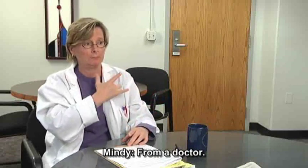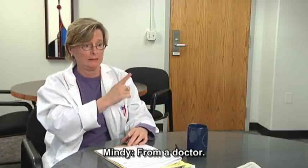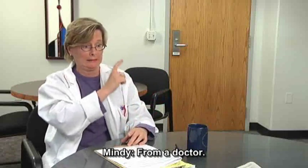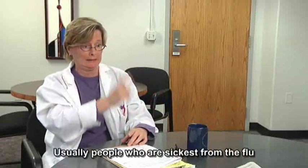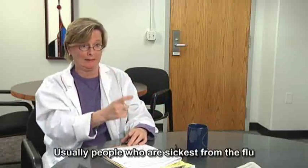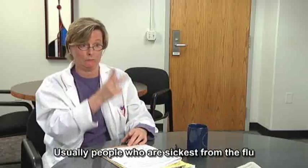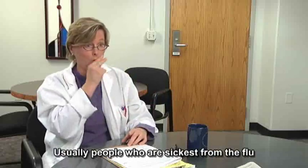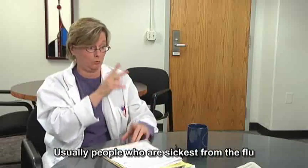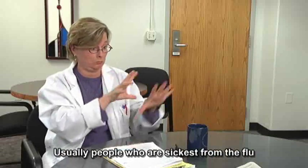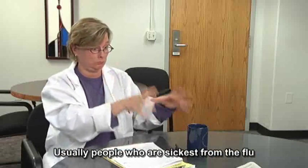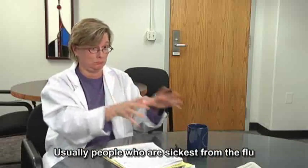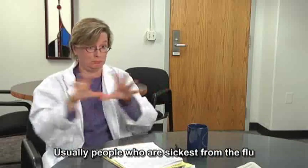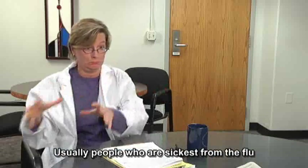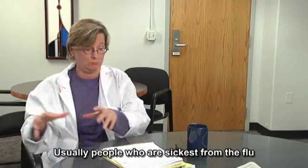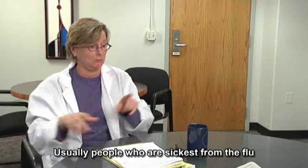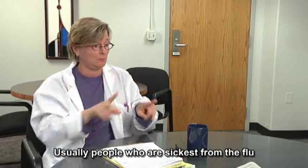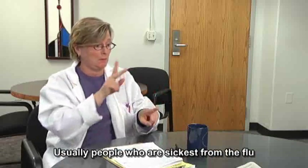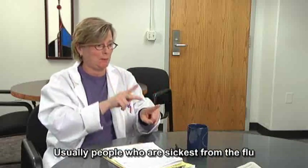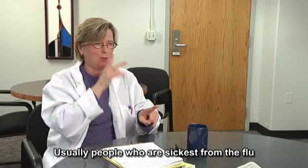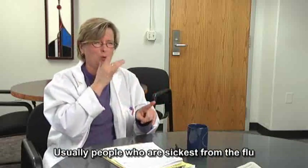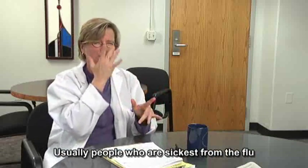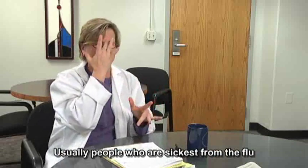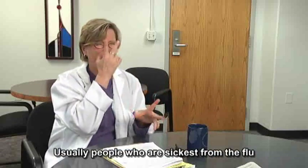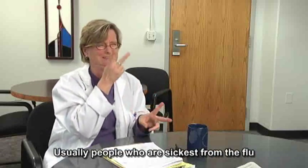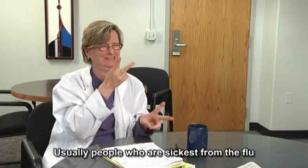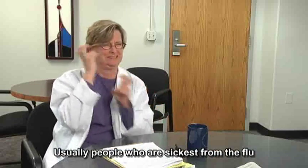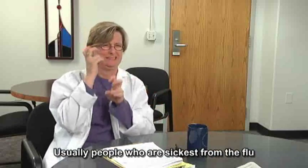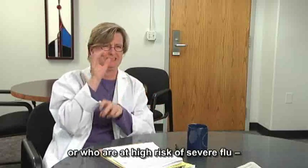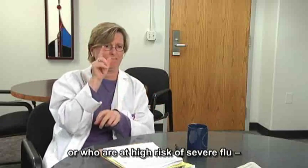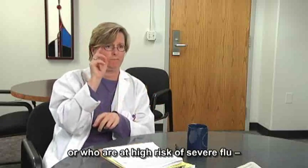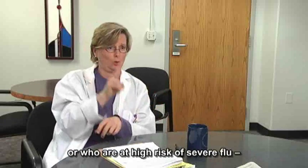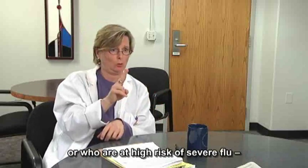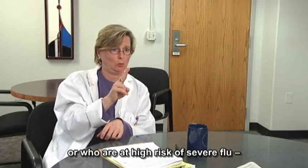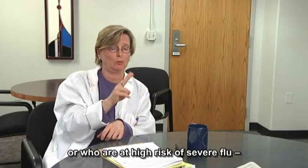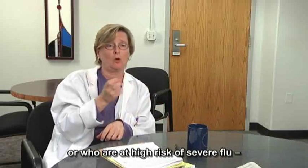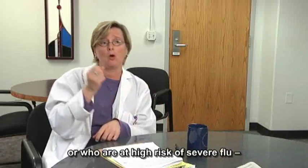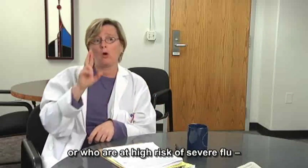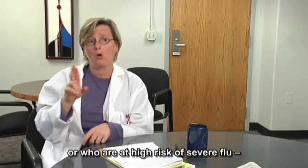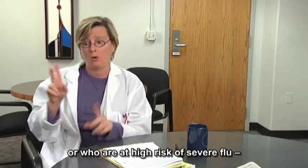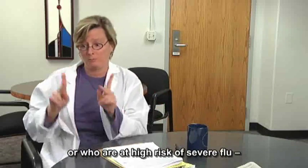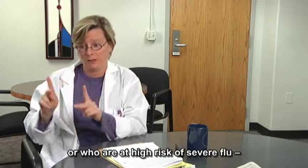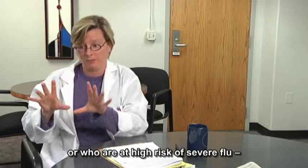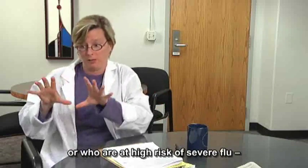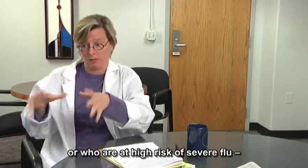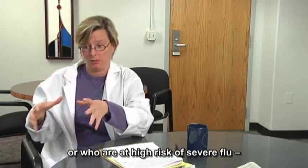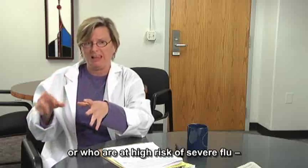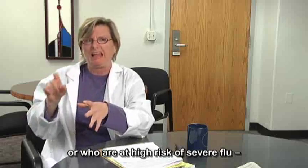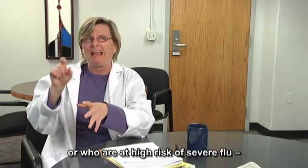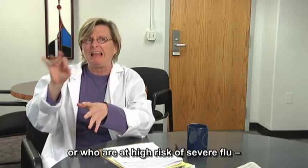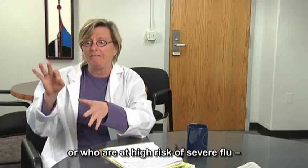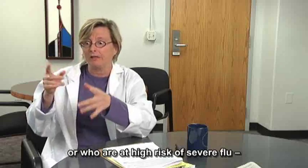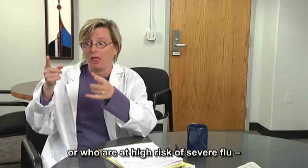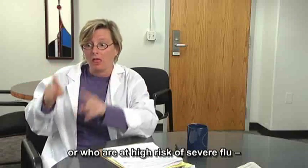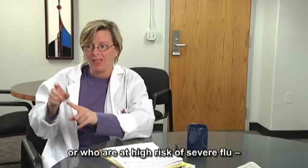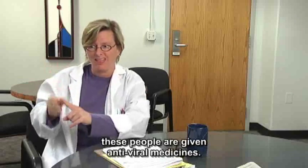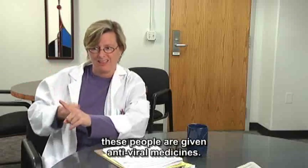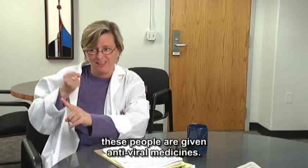Usually people who are sickest from the flu, or who are at high risk of severe flu. These people are given